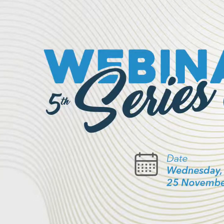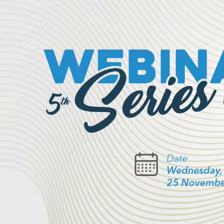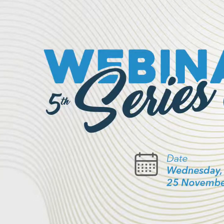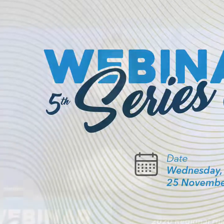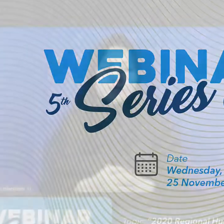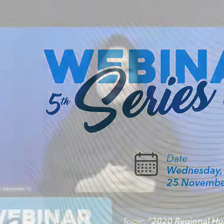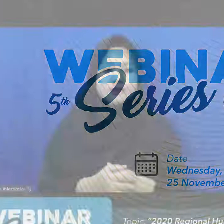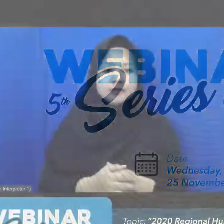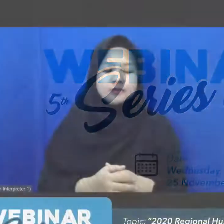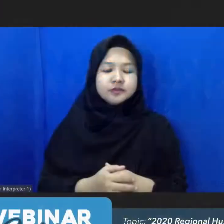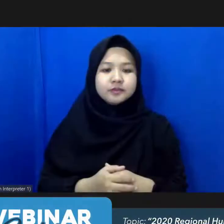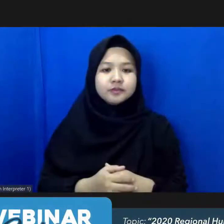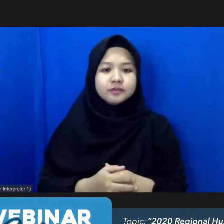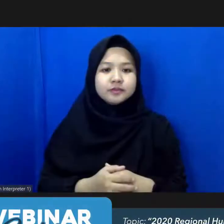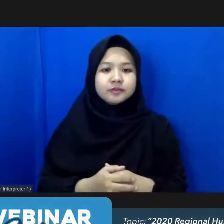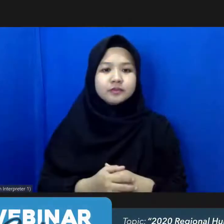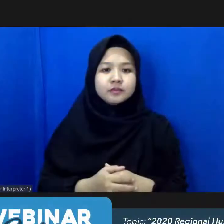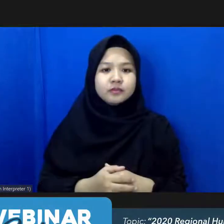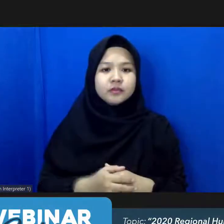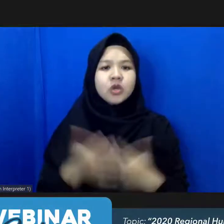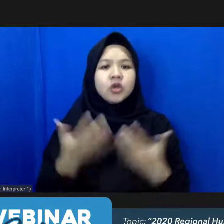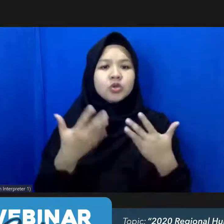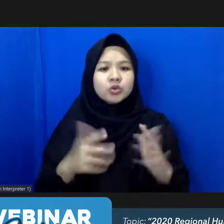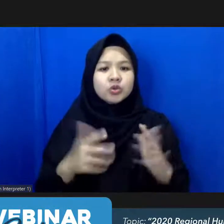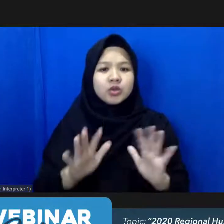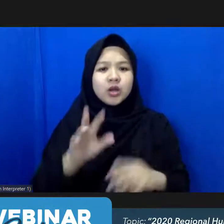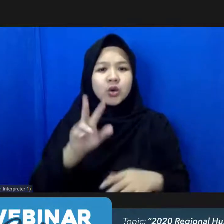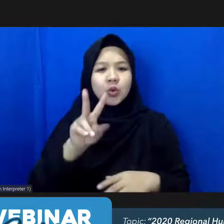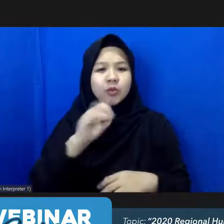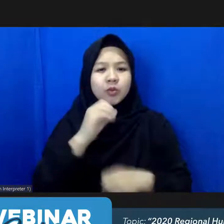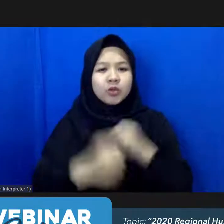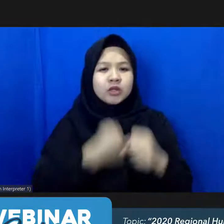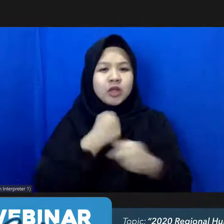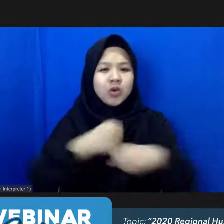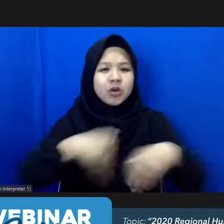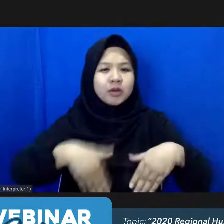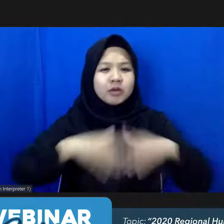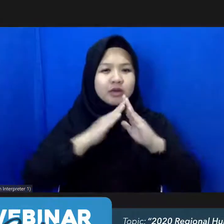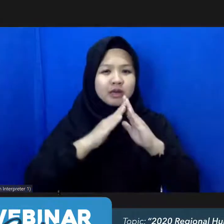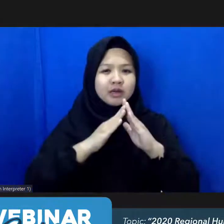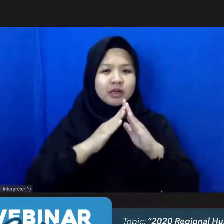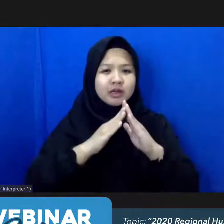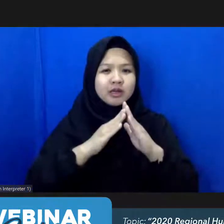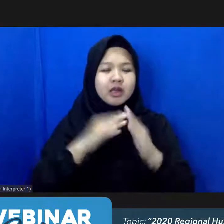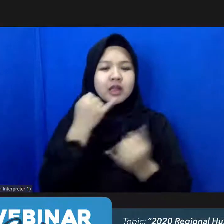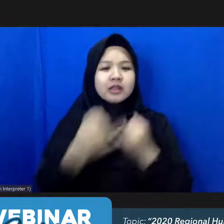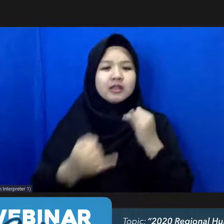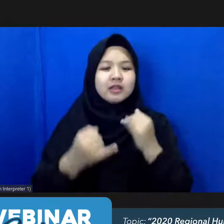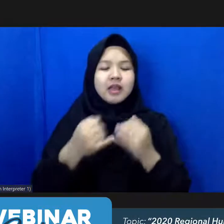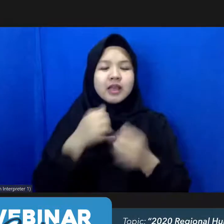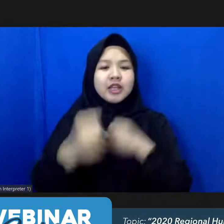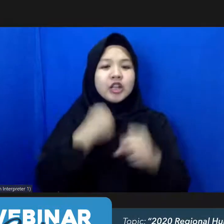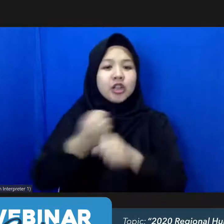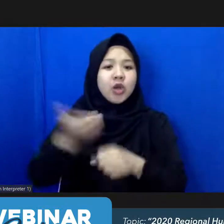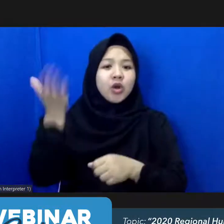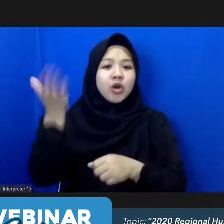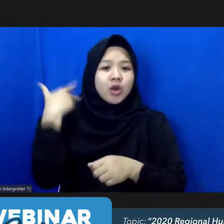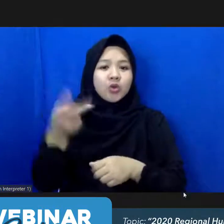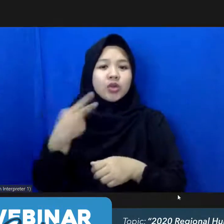from past 25 years. We celebrated our 25th year last year.